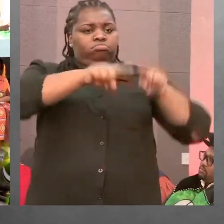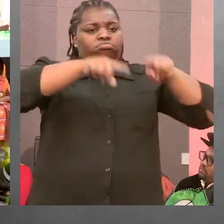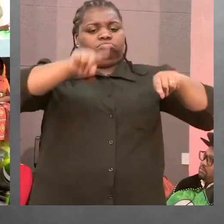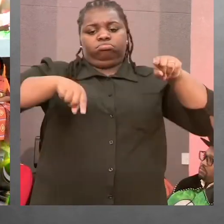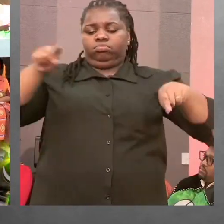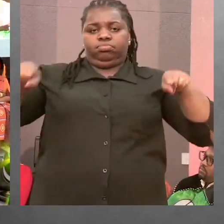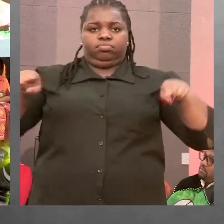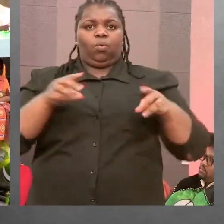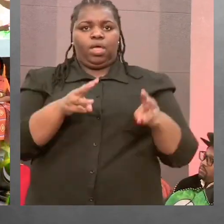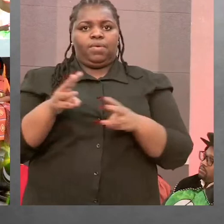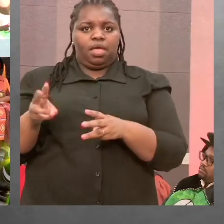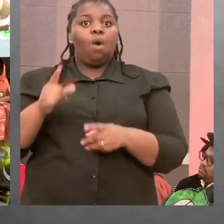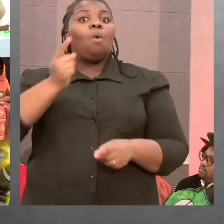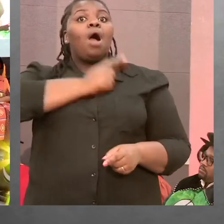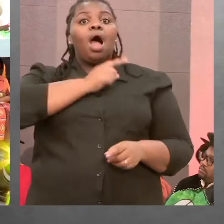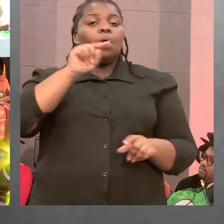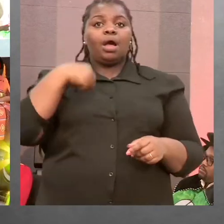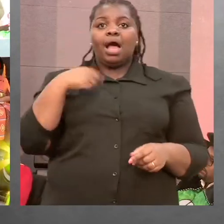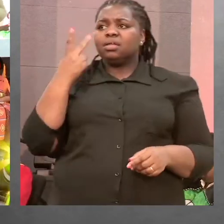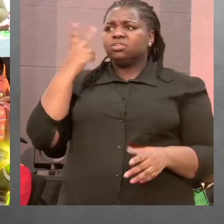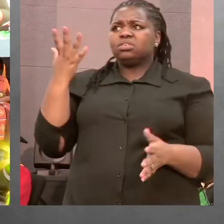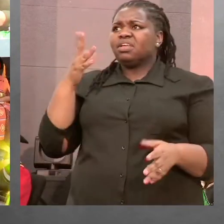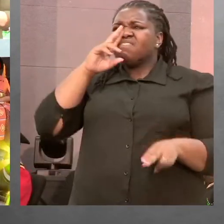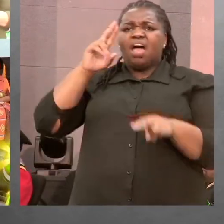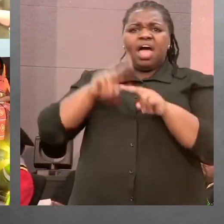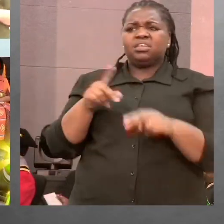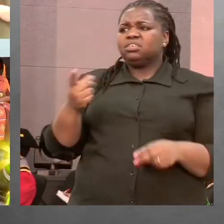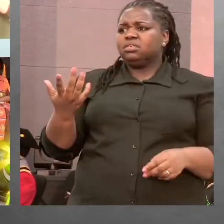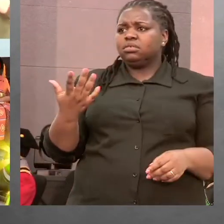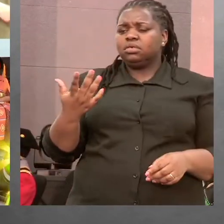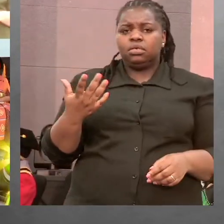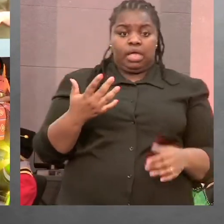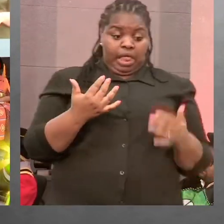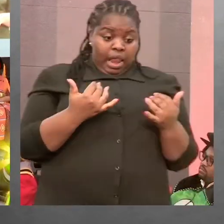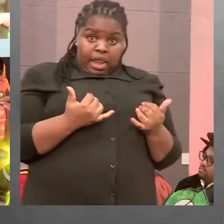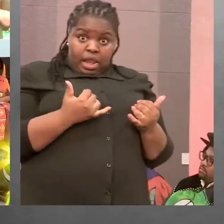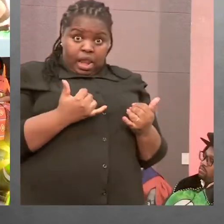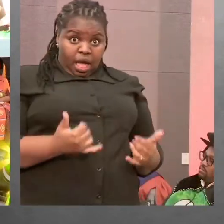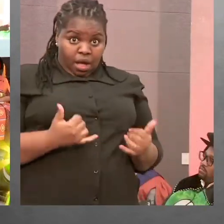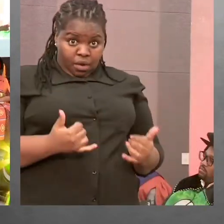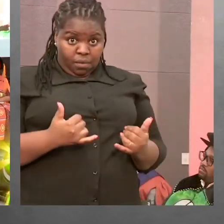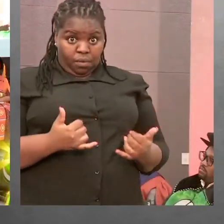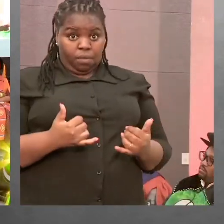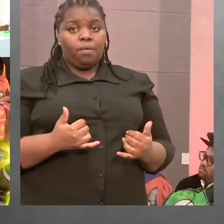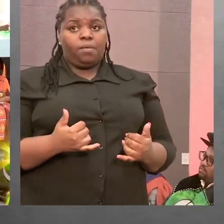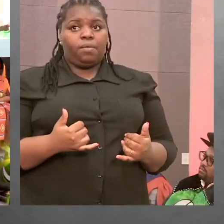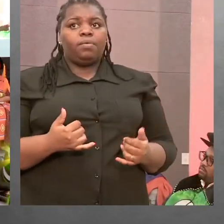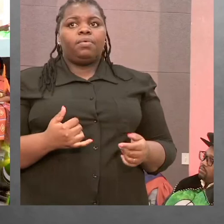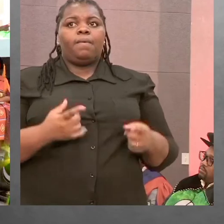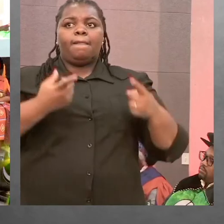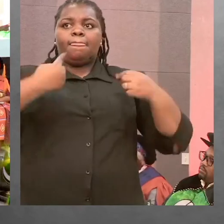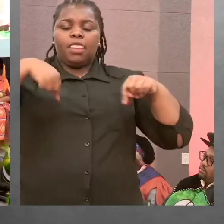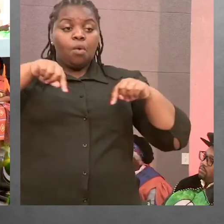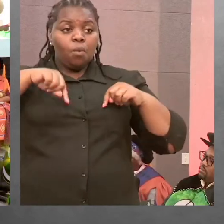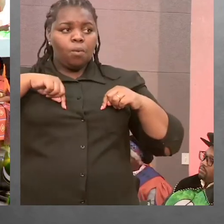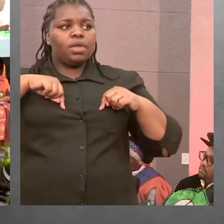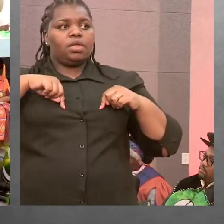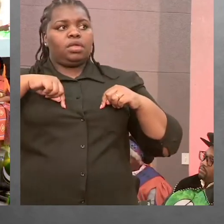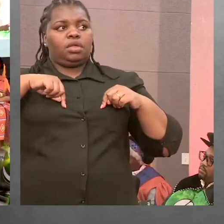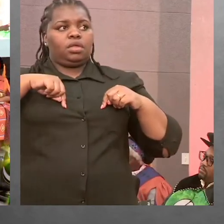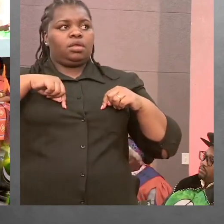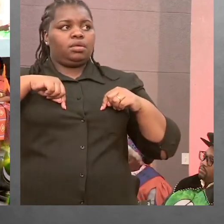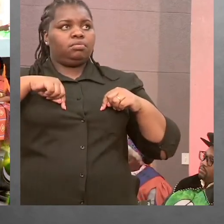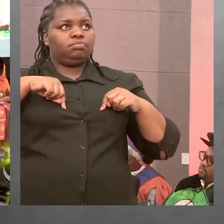shapes. Because as born in Tifani kulende oba, currently, we were